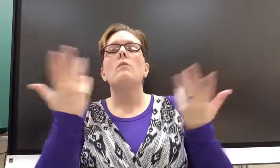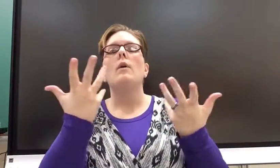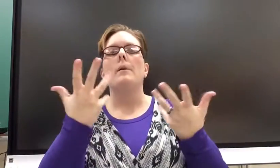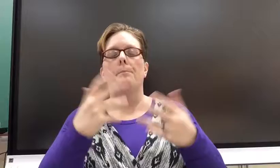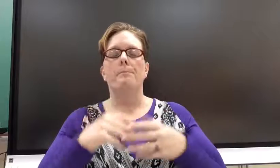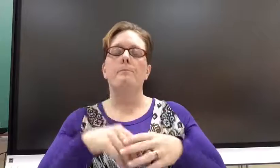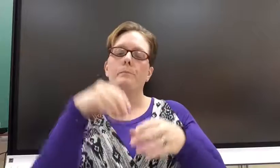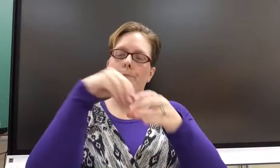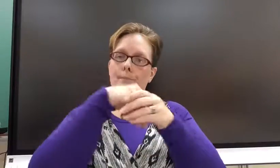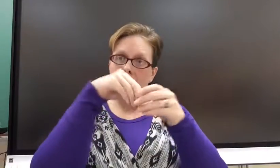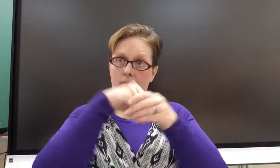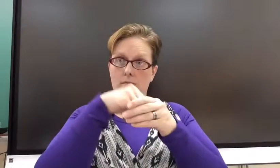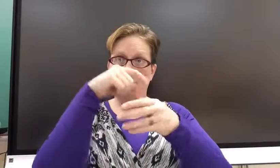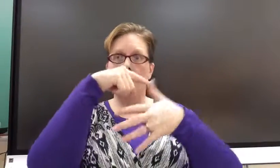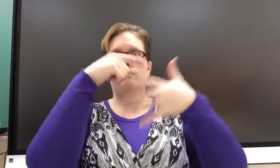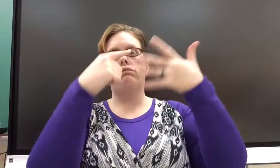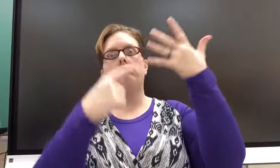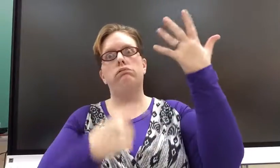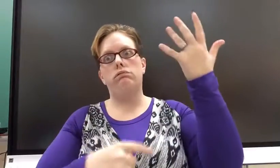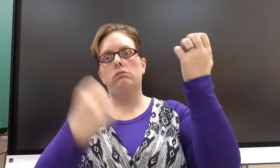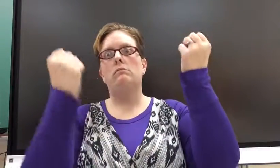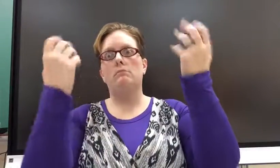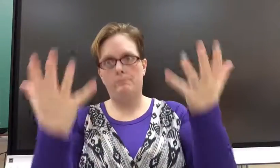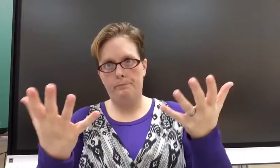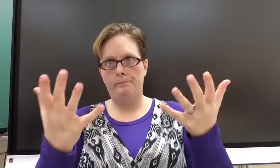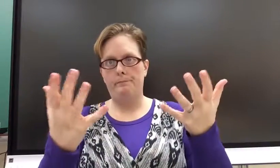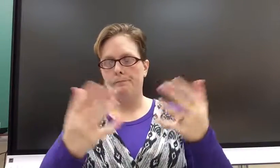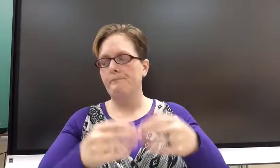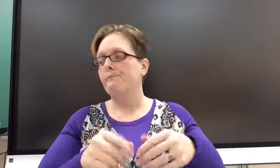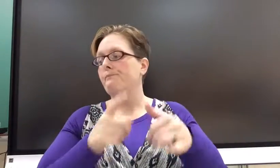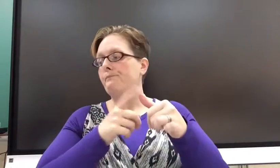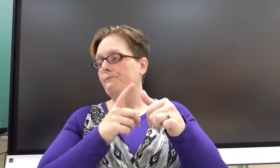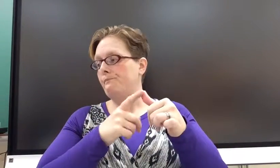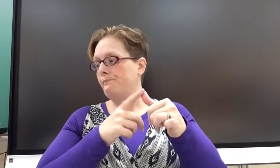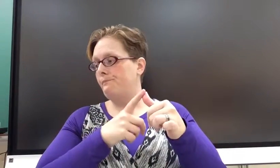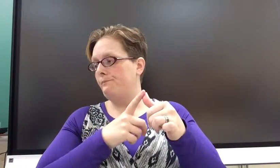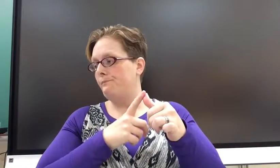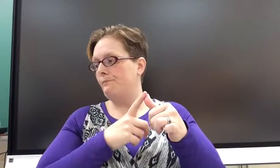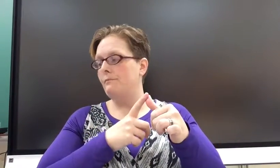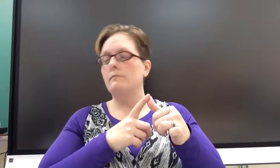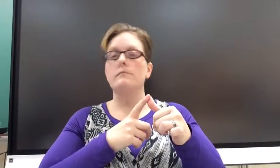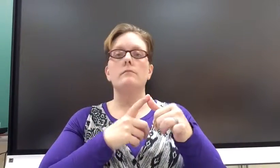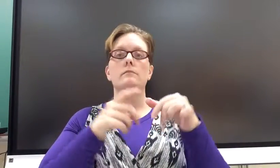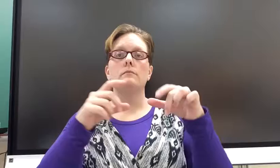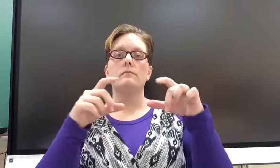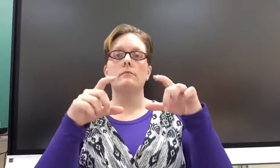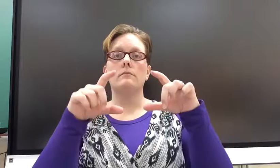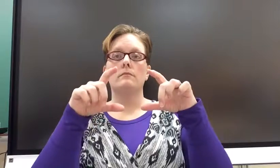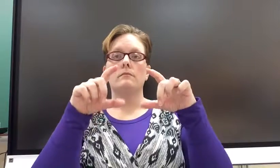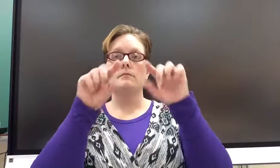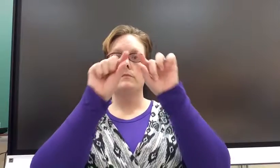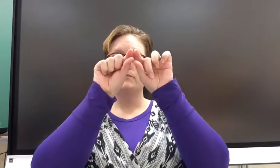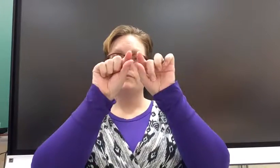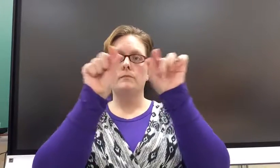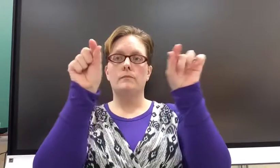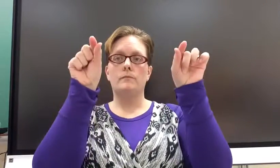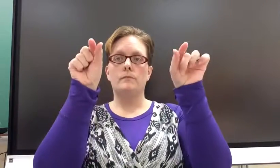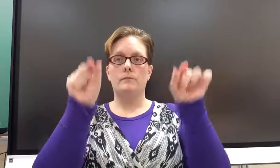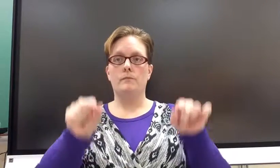cells. Well, inside they have a list of a lot of different things. For example, they have